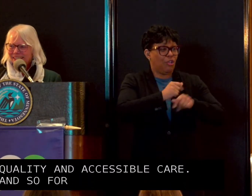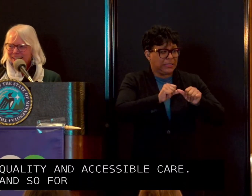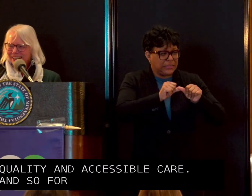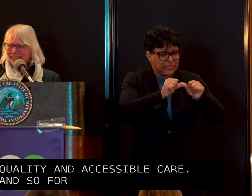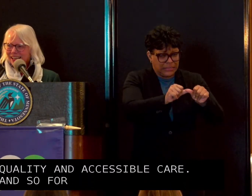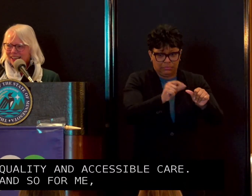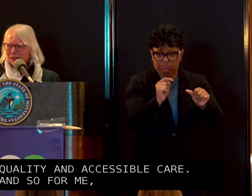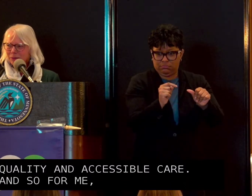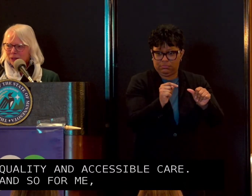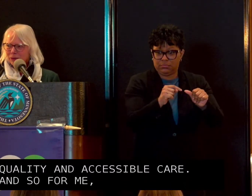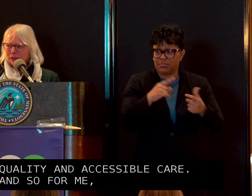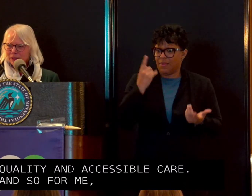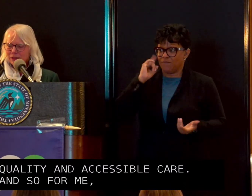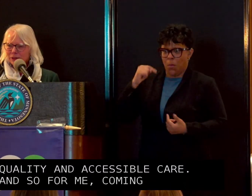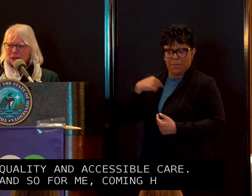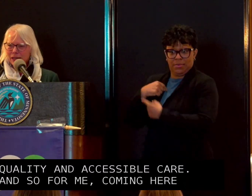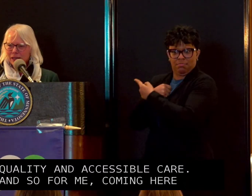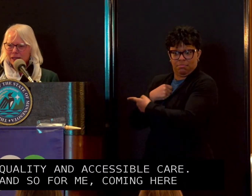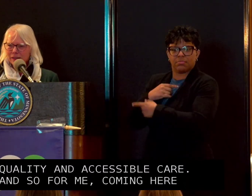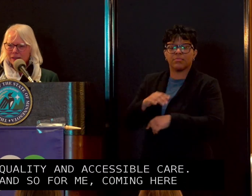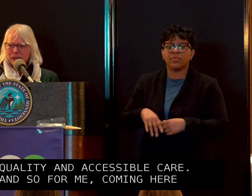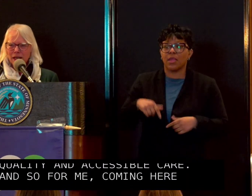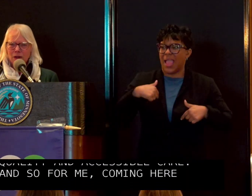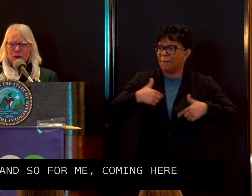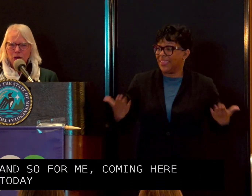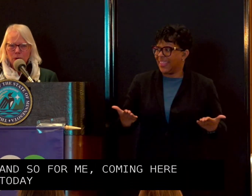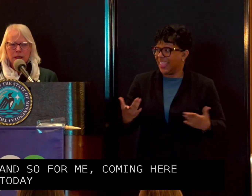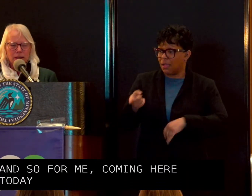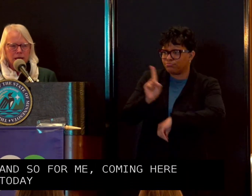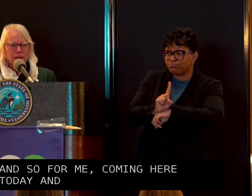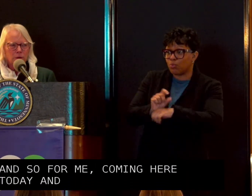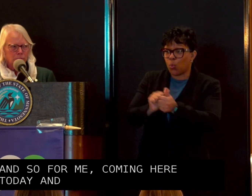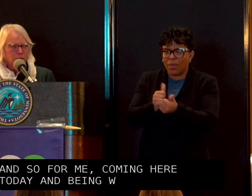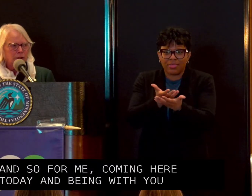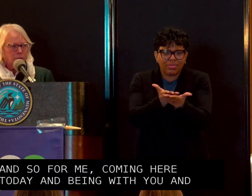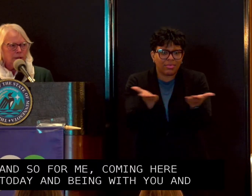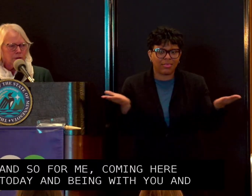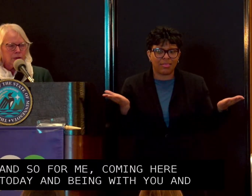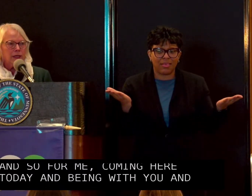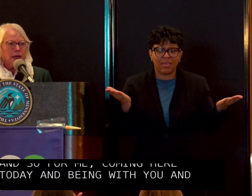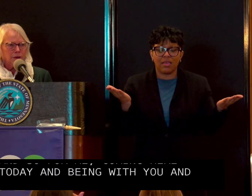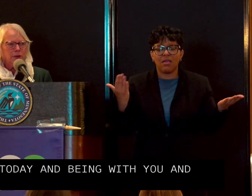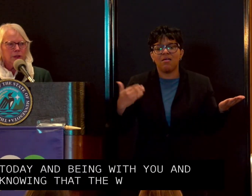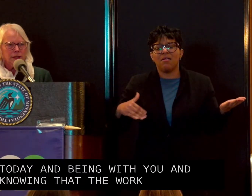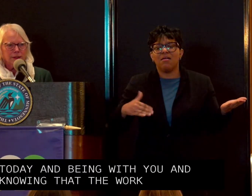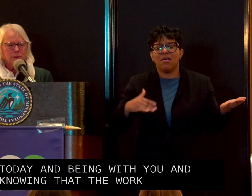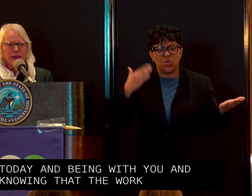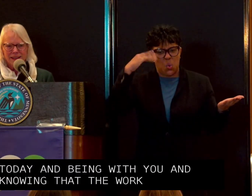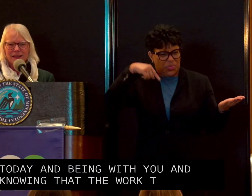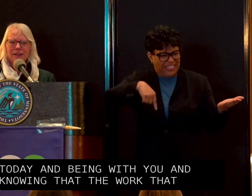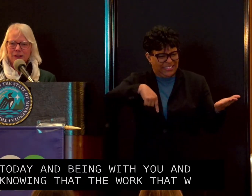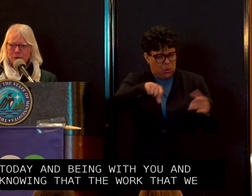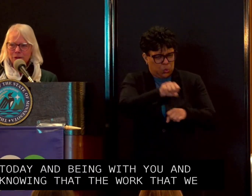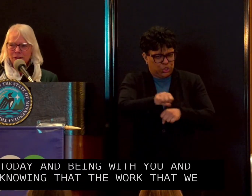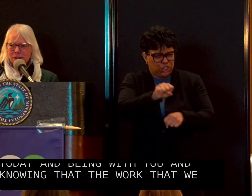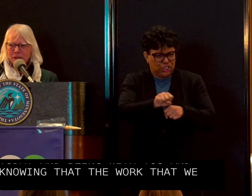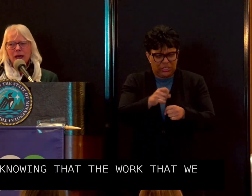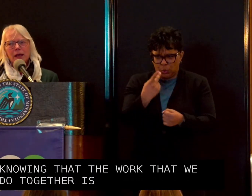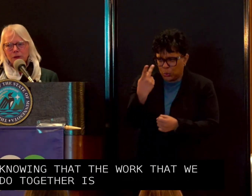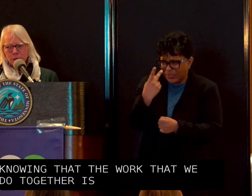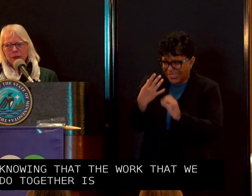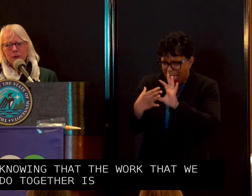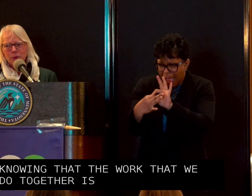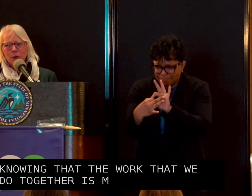here today and being with you and knowing that the work that we do together is making a